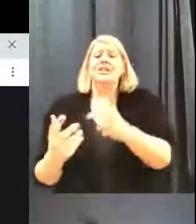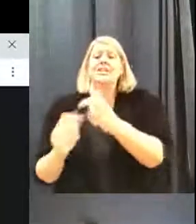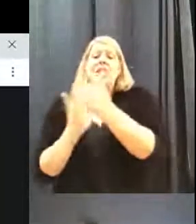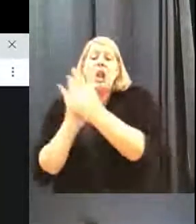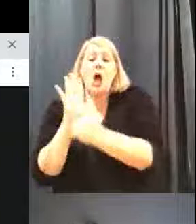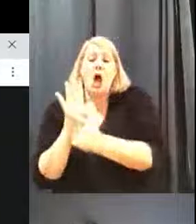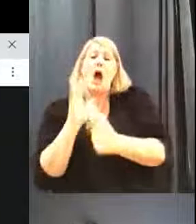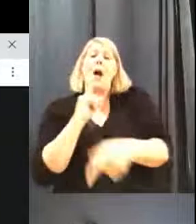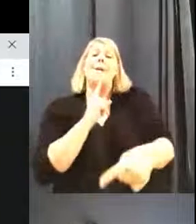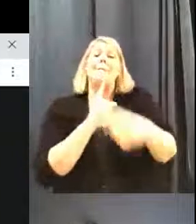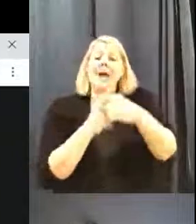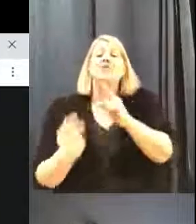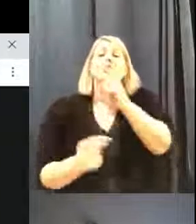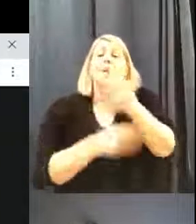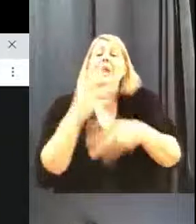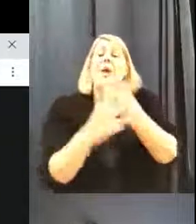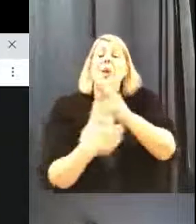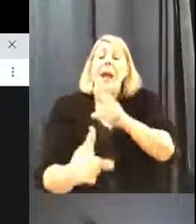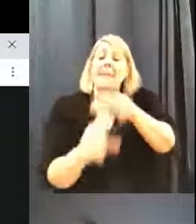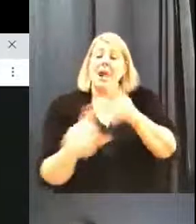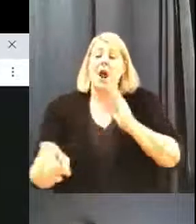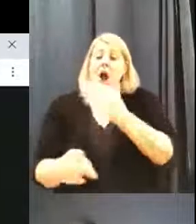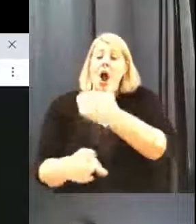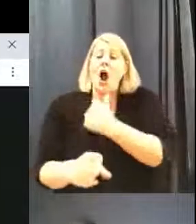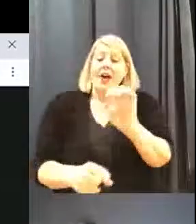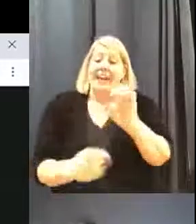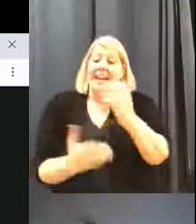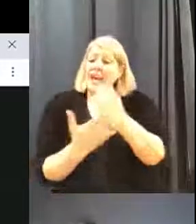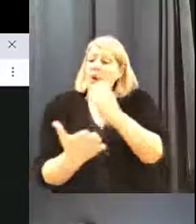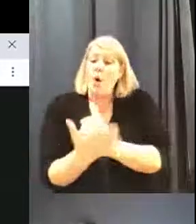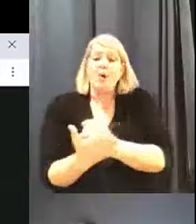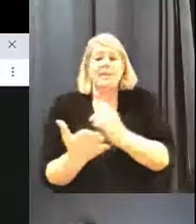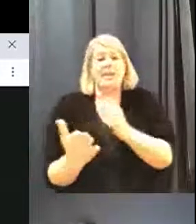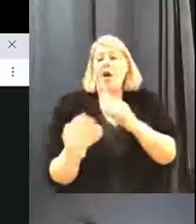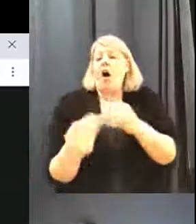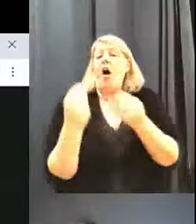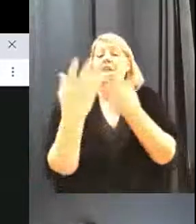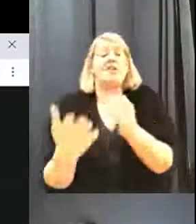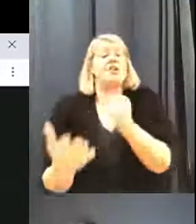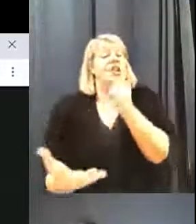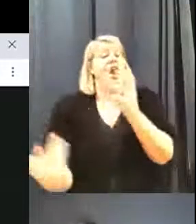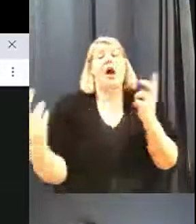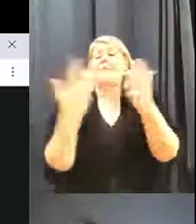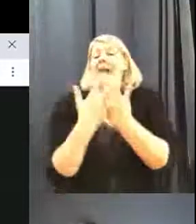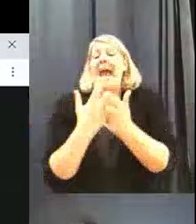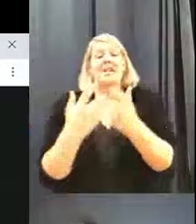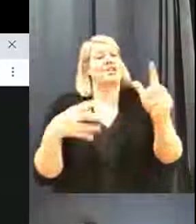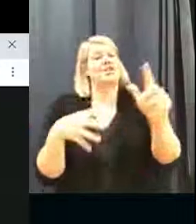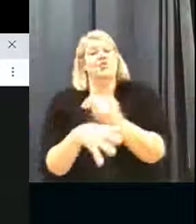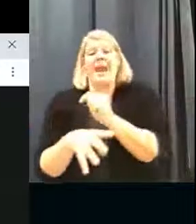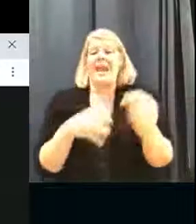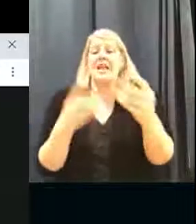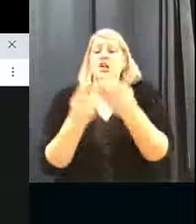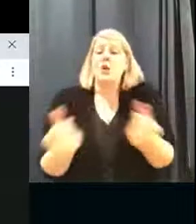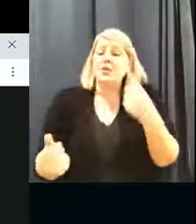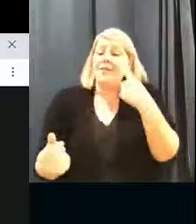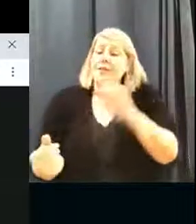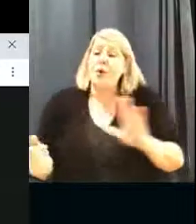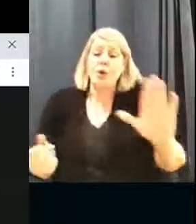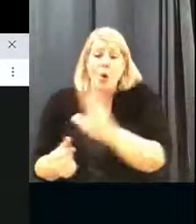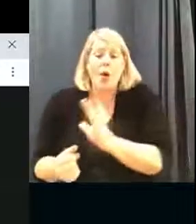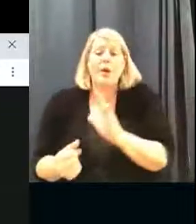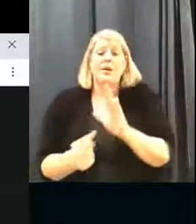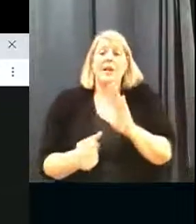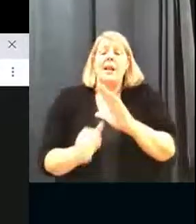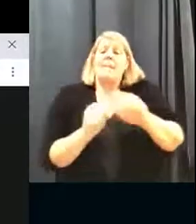application. Our e-course curriculum offers an unmatched training solution for your staff. Only DirectSTEP online courses are backed by